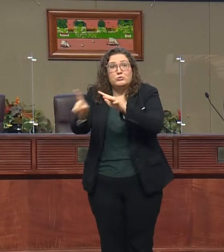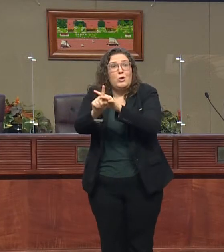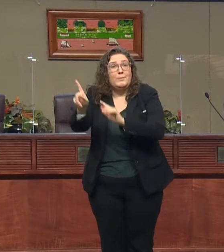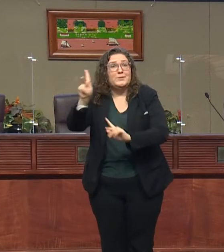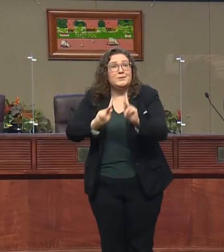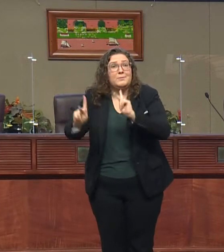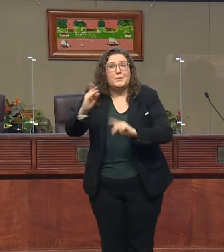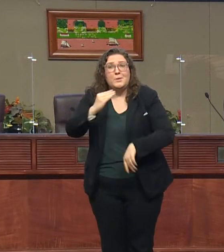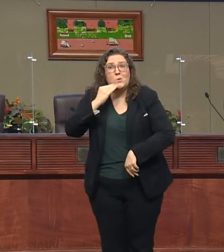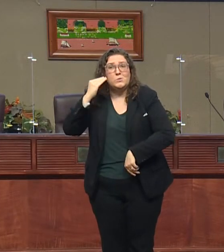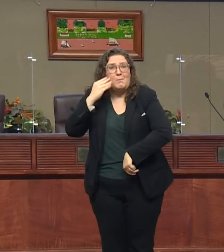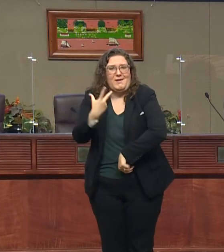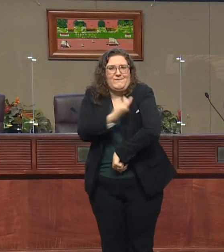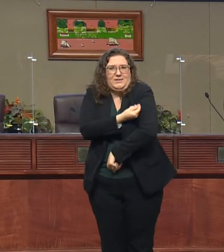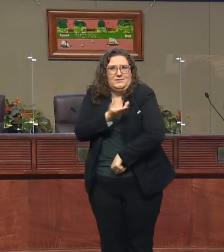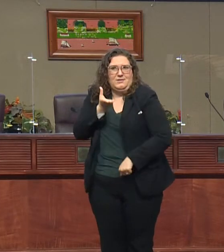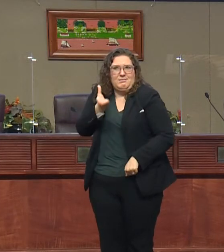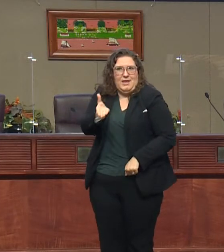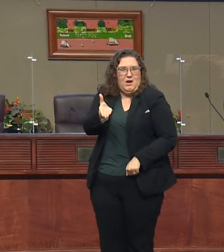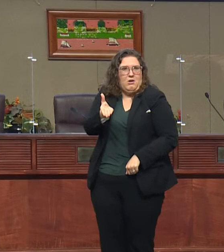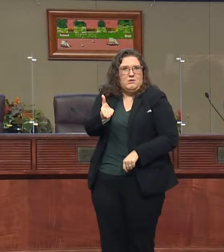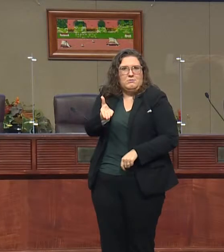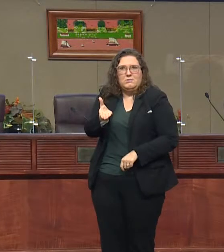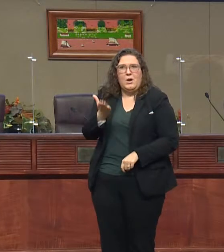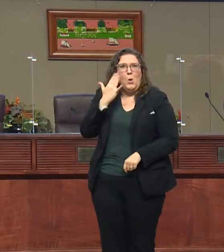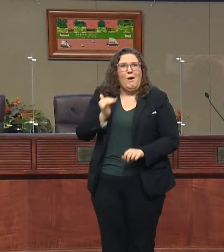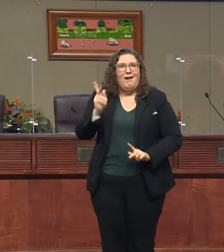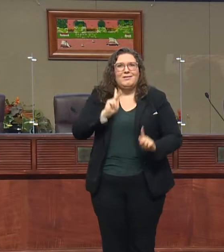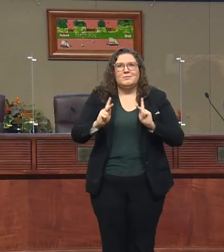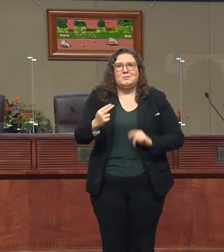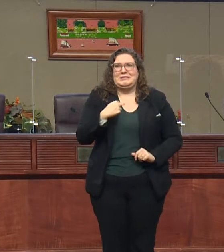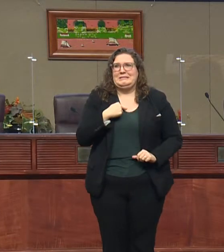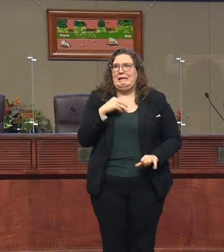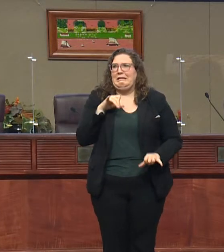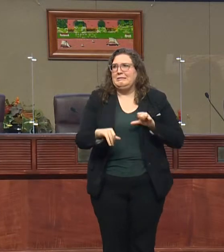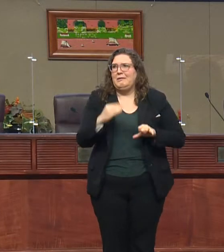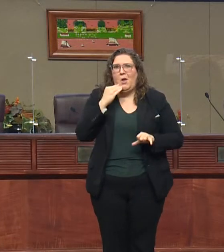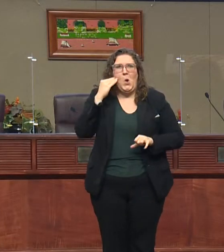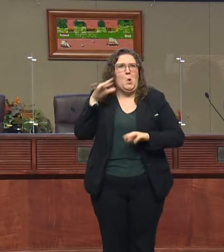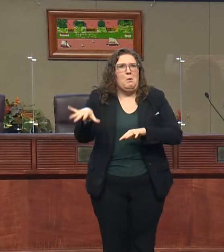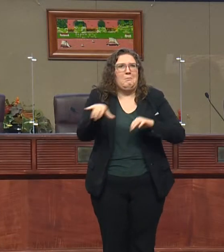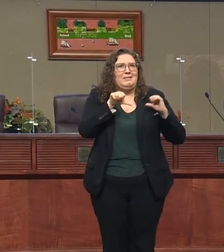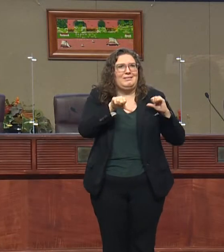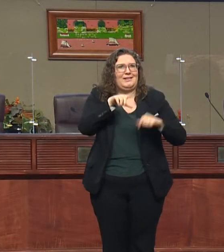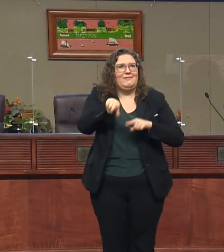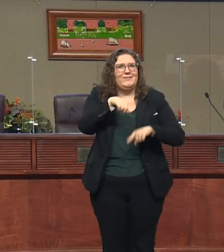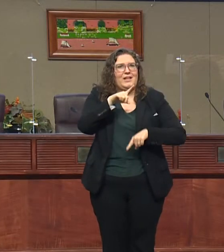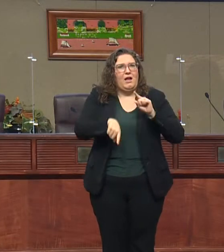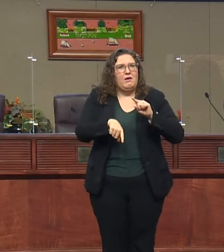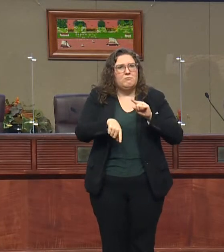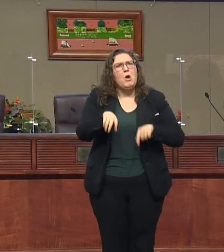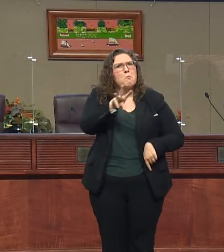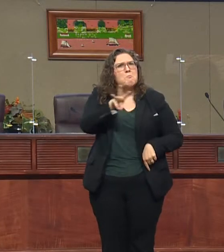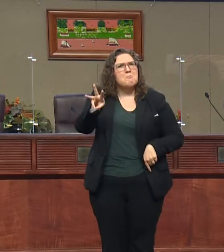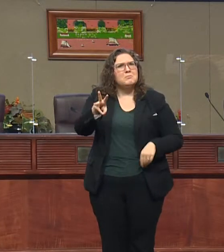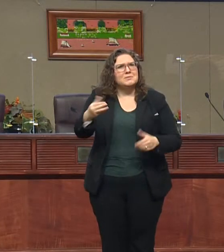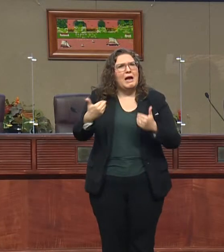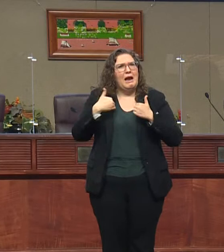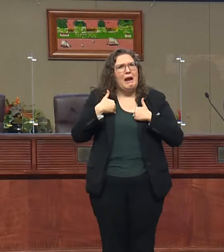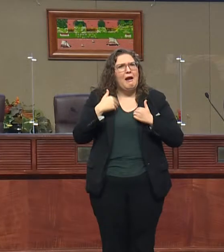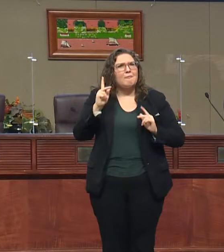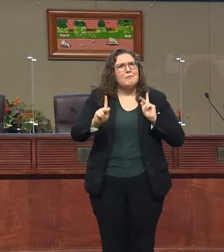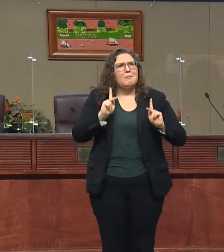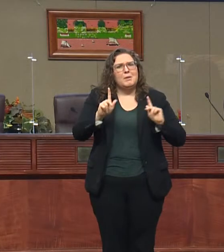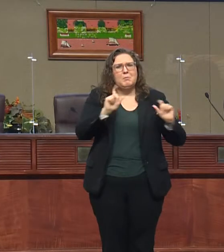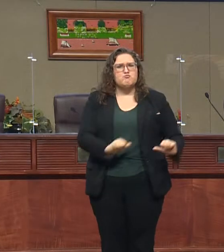vaccinate individuals. We are working with the state. The state has a website where individuals can go on and register. We